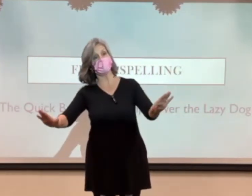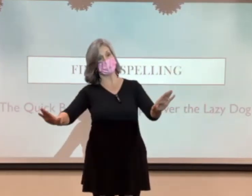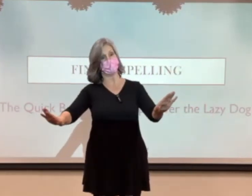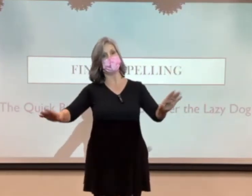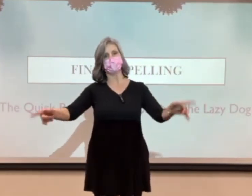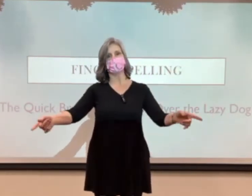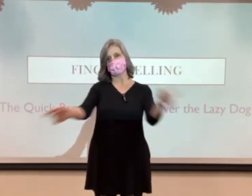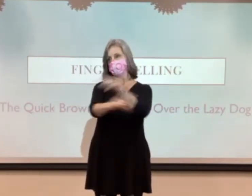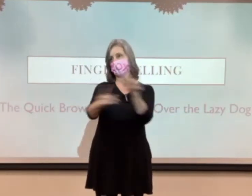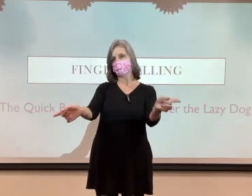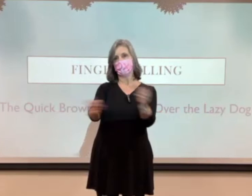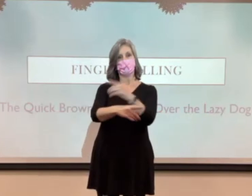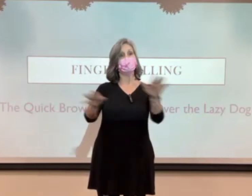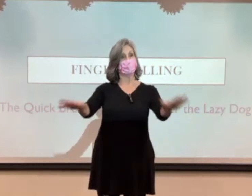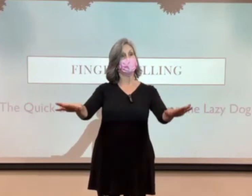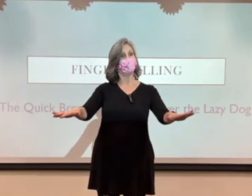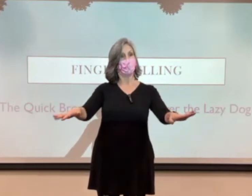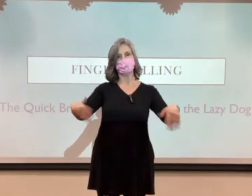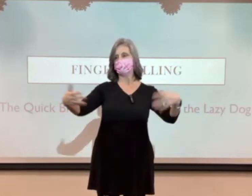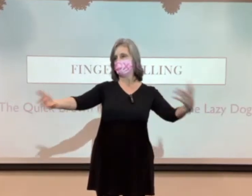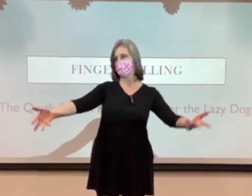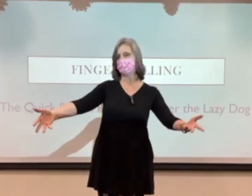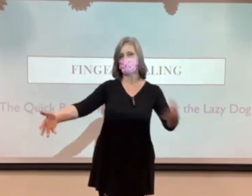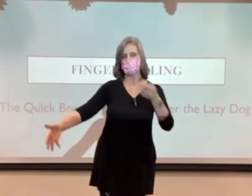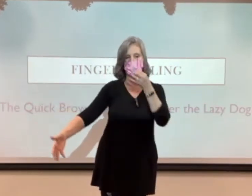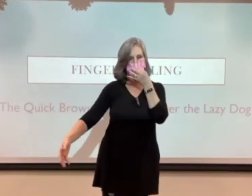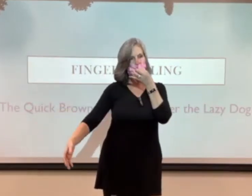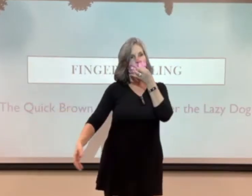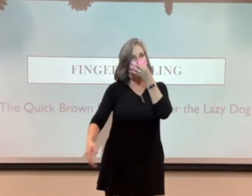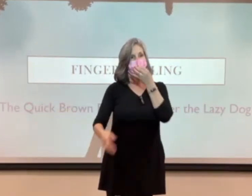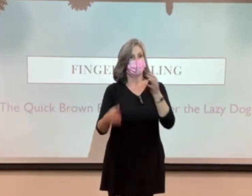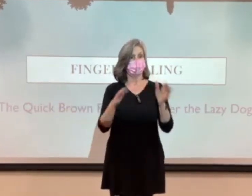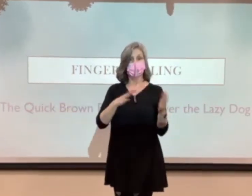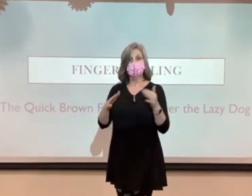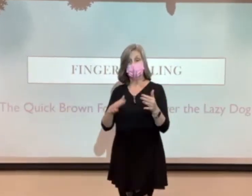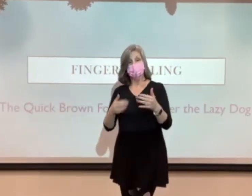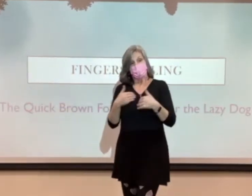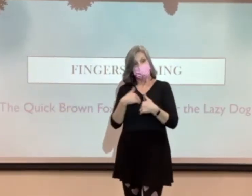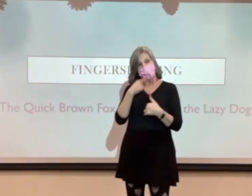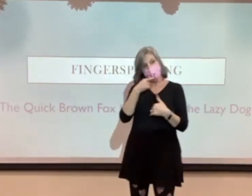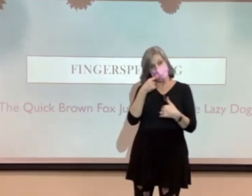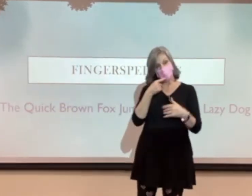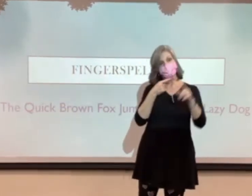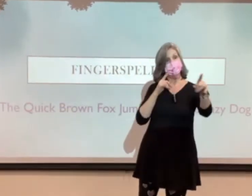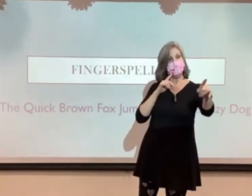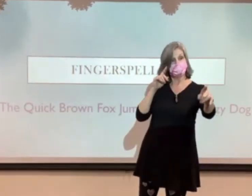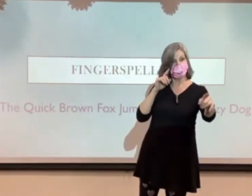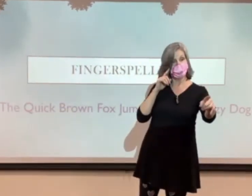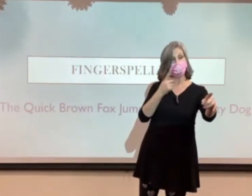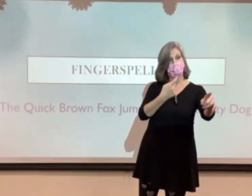was deaf, you would just communicate via the TTY because you both have one in your house. Where it changes is if I'm hearing and you're deaf and I don't have